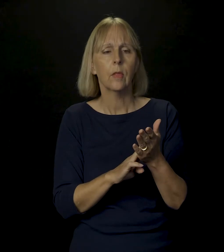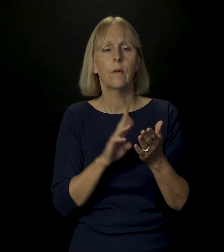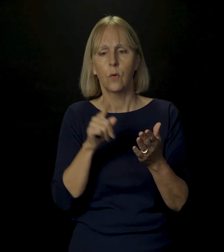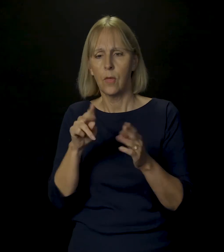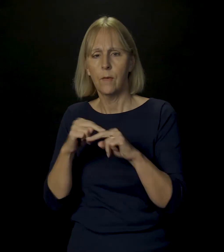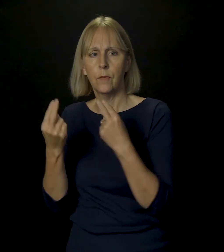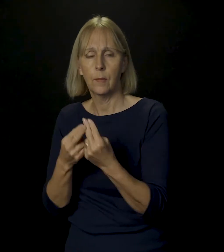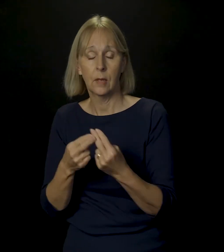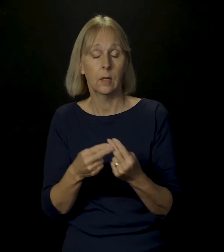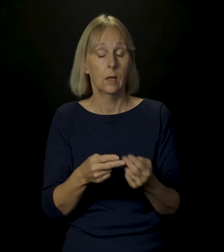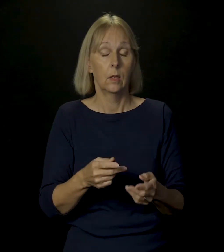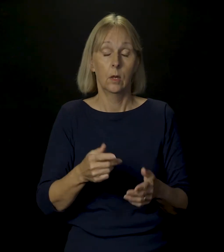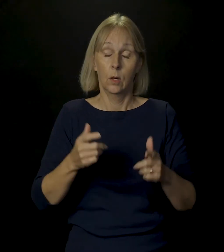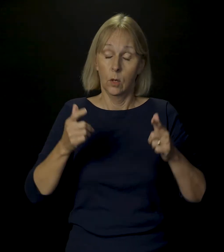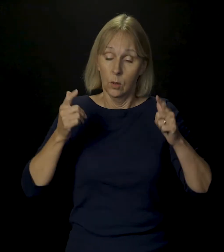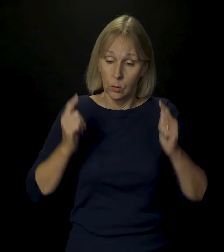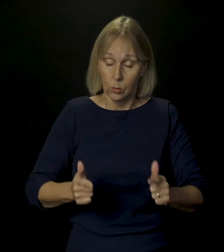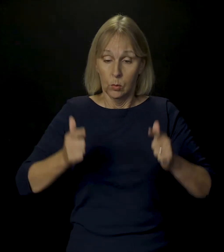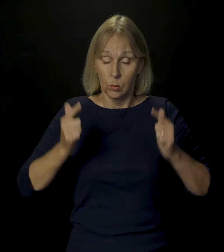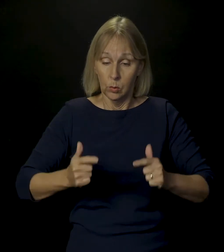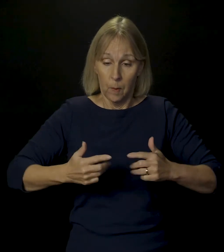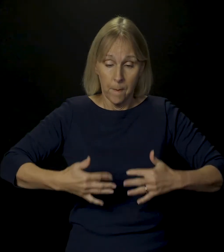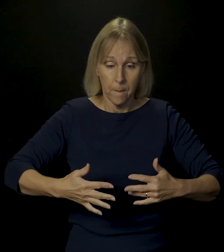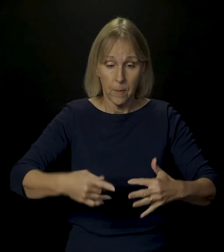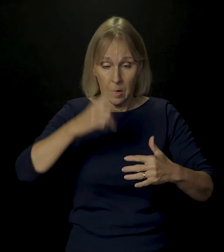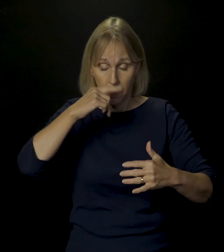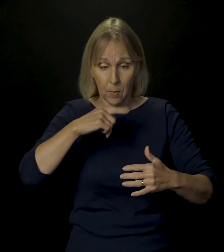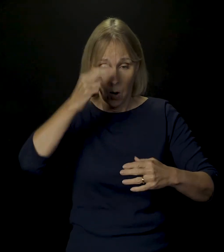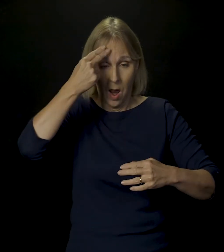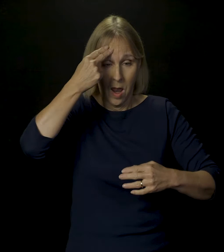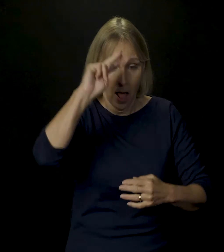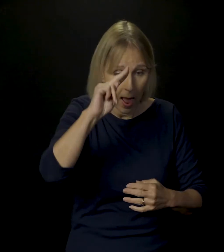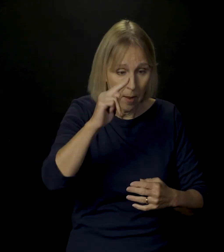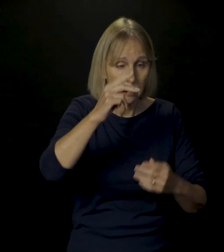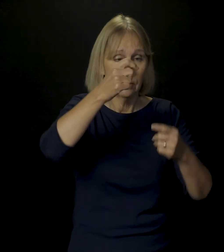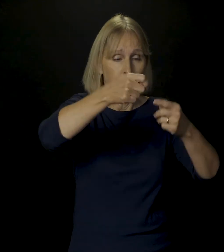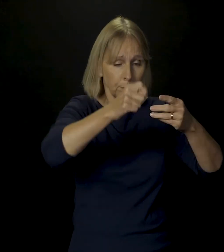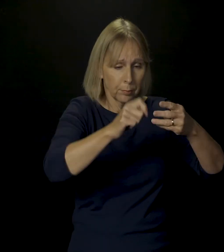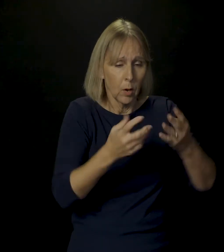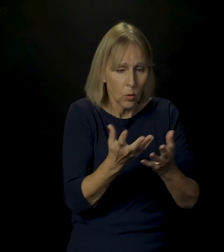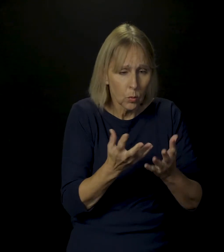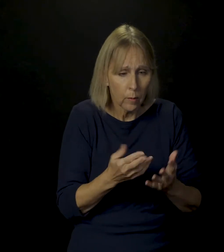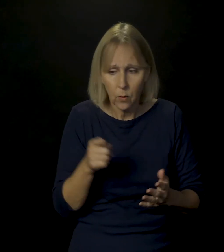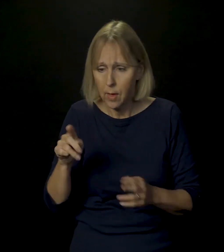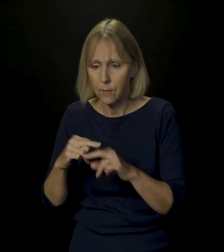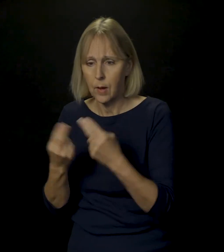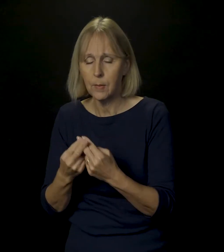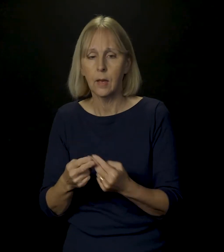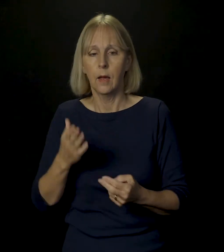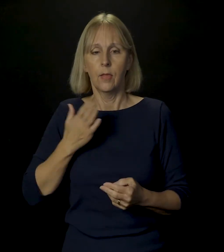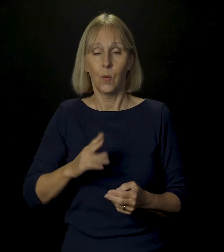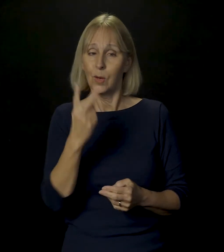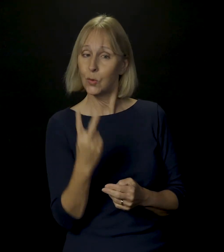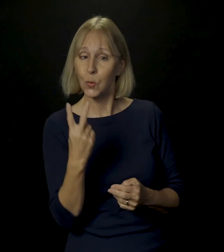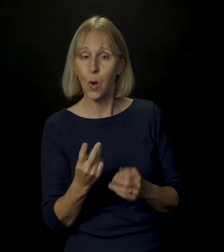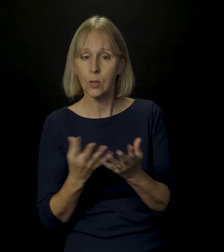I Had So Many People Put Their Name Down And Put Their Name Down Twice That I Had People Who Missed Out So I Had To Go